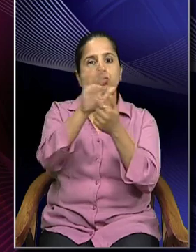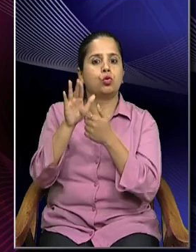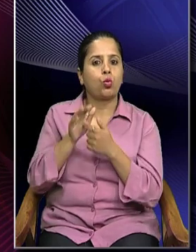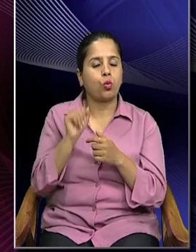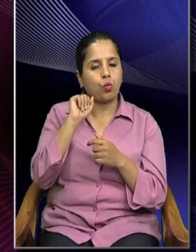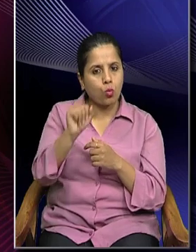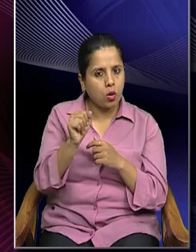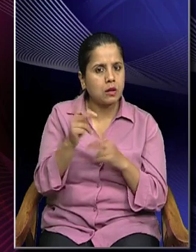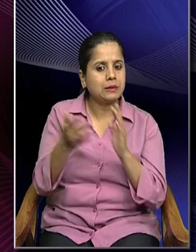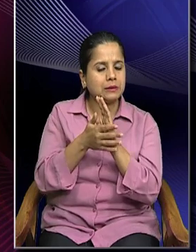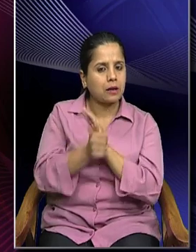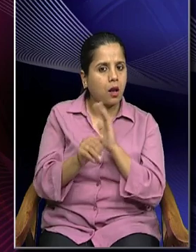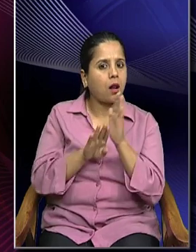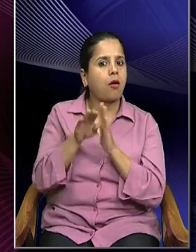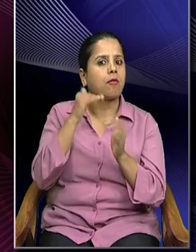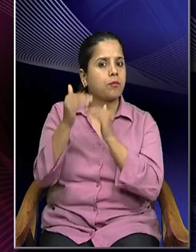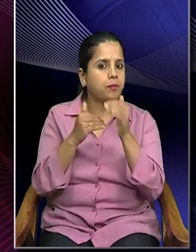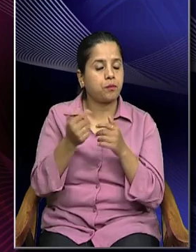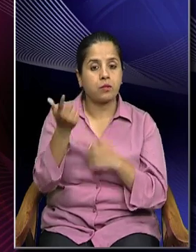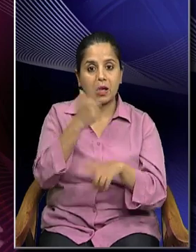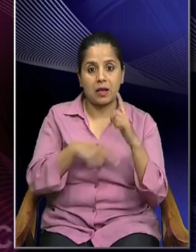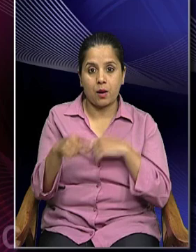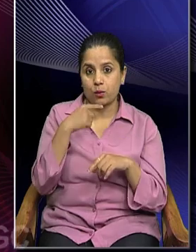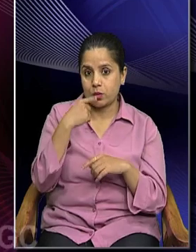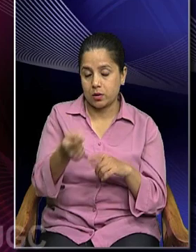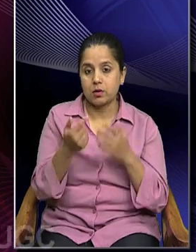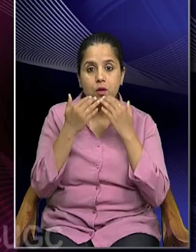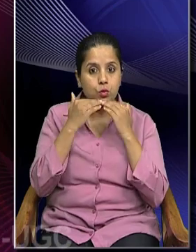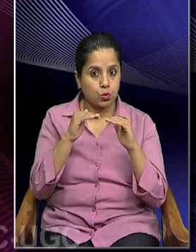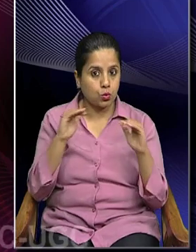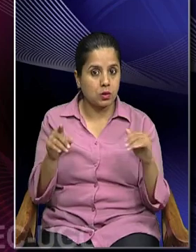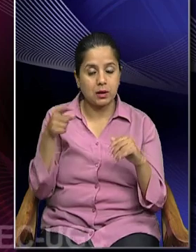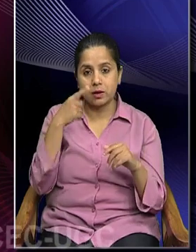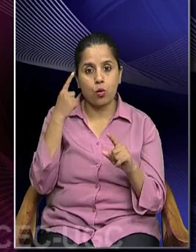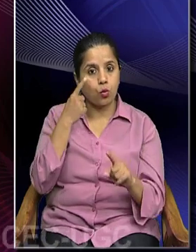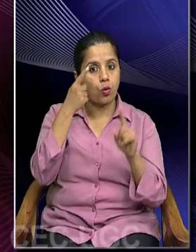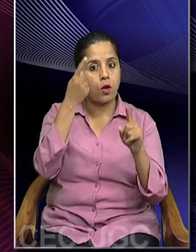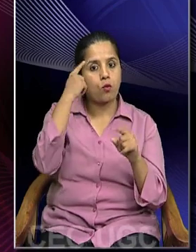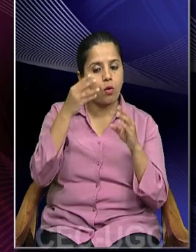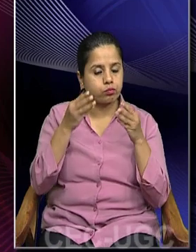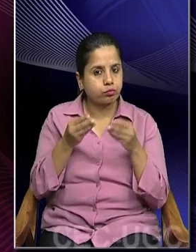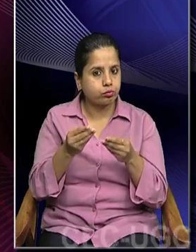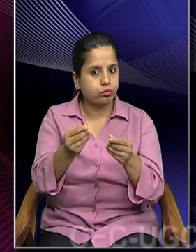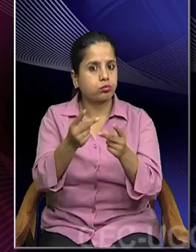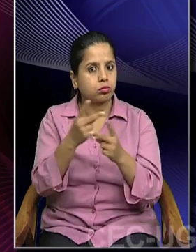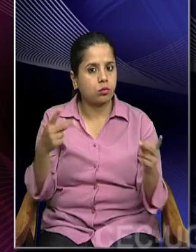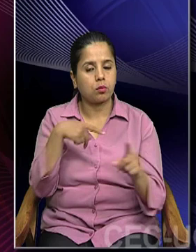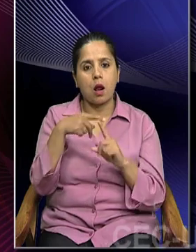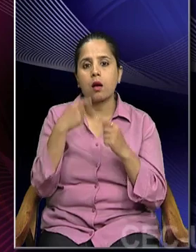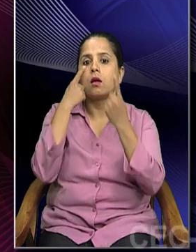clinical skills development. In the language, the students set their goals for the fluency and are